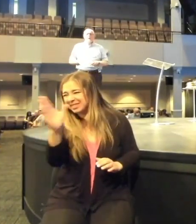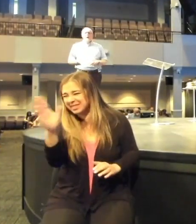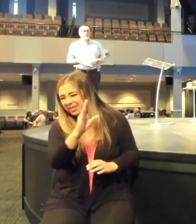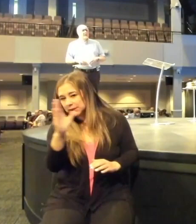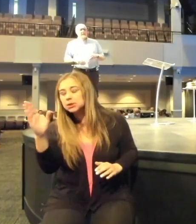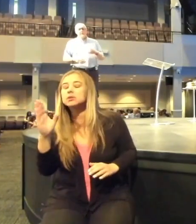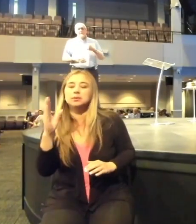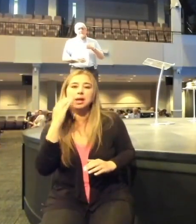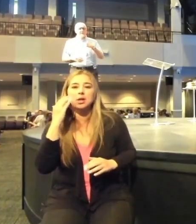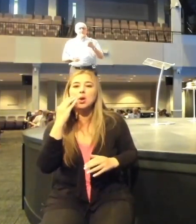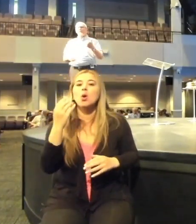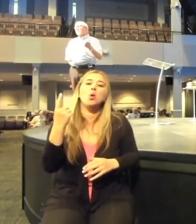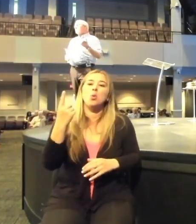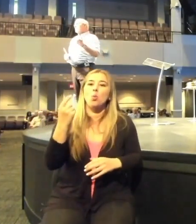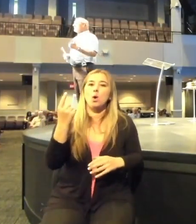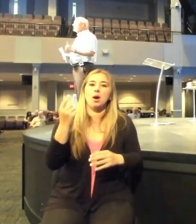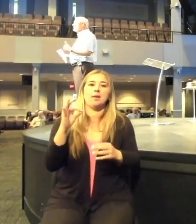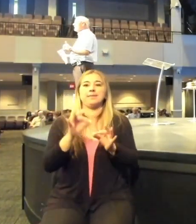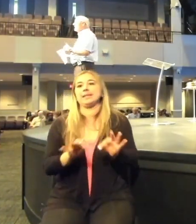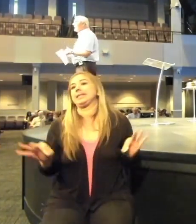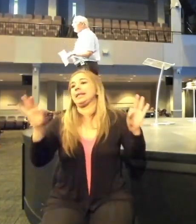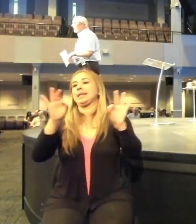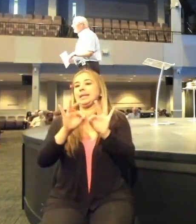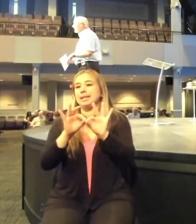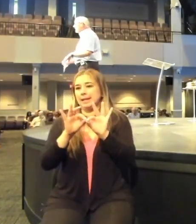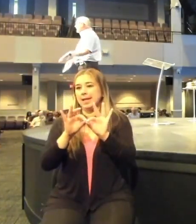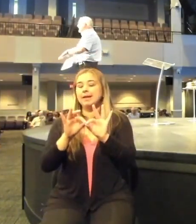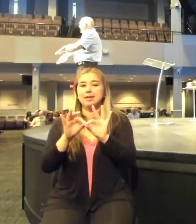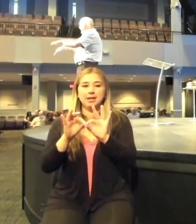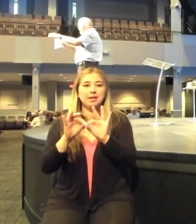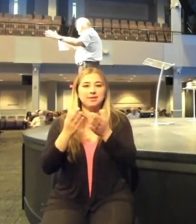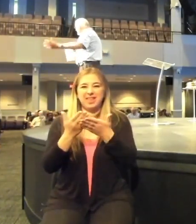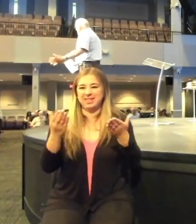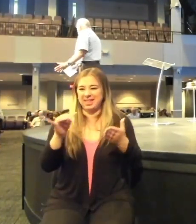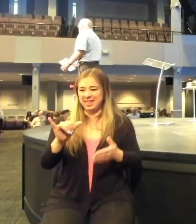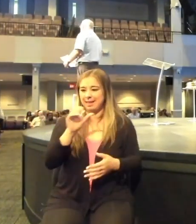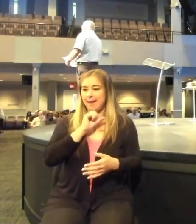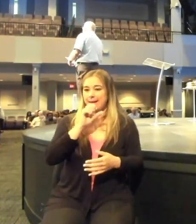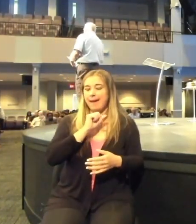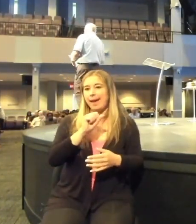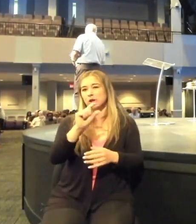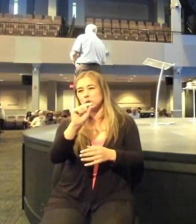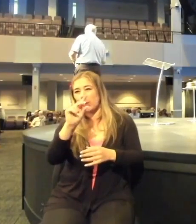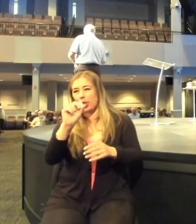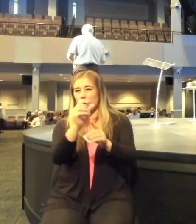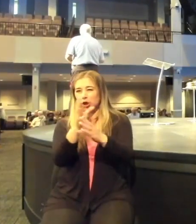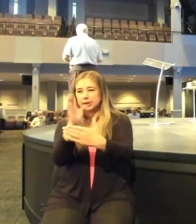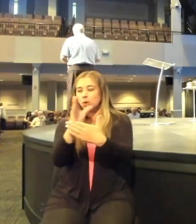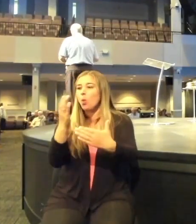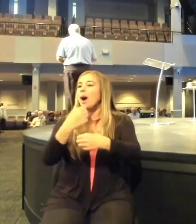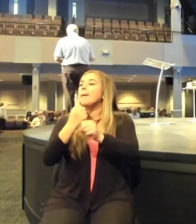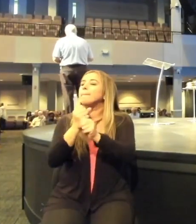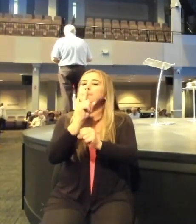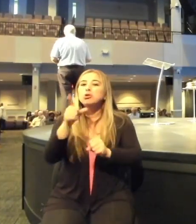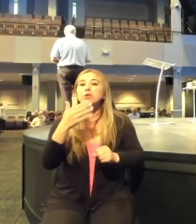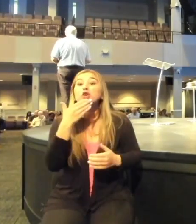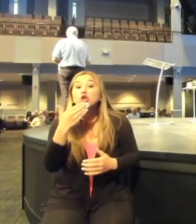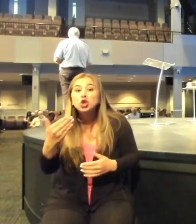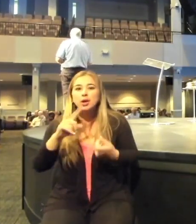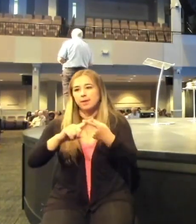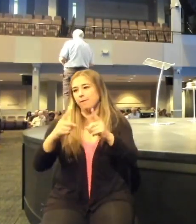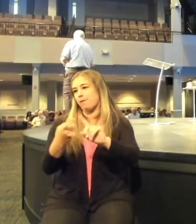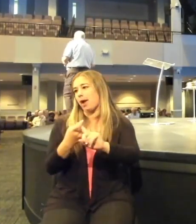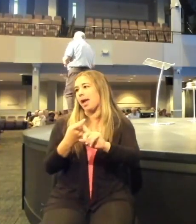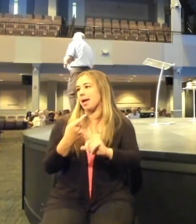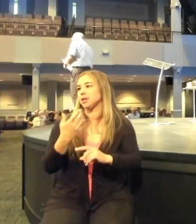category. I know one of the significant things that in that age and stage of life, you want to make sure you have really good friends around you,